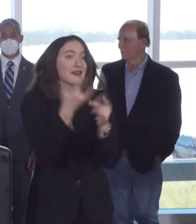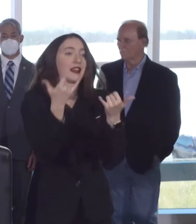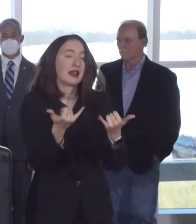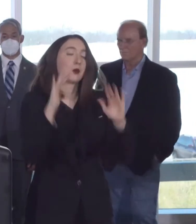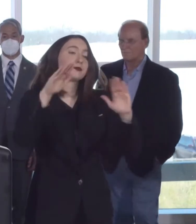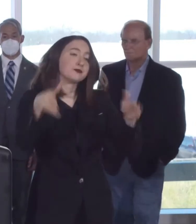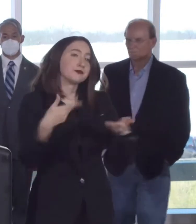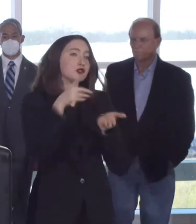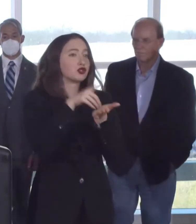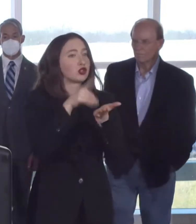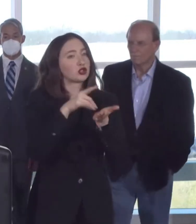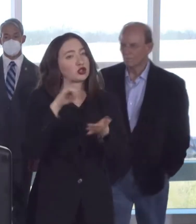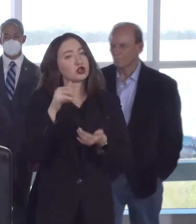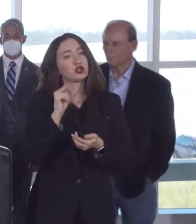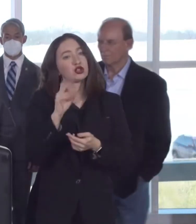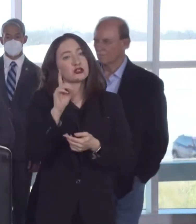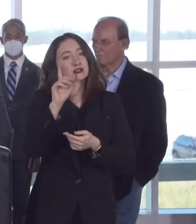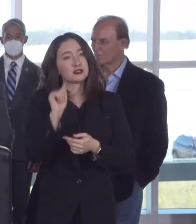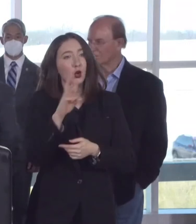Wu.